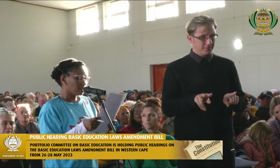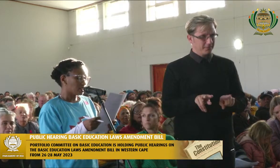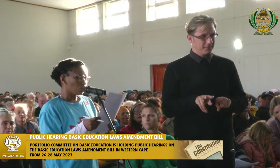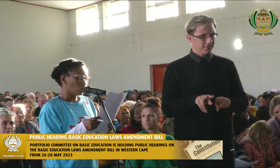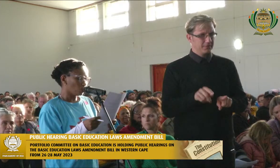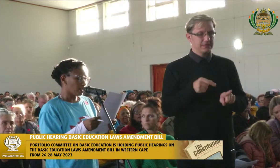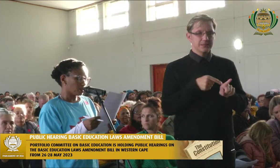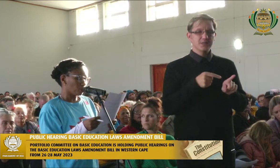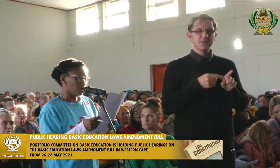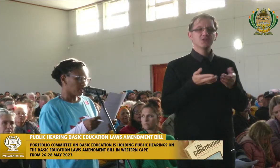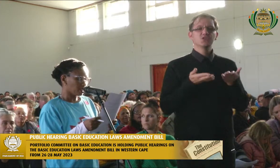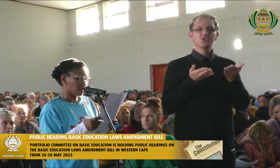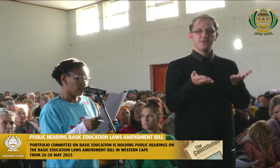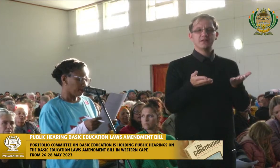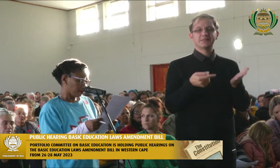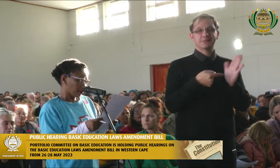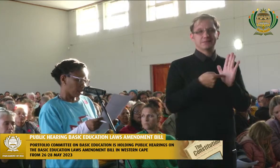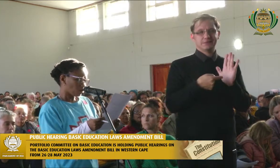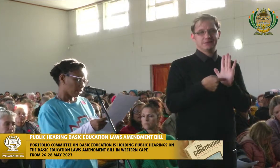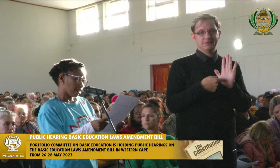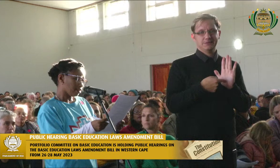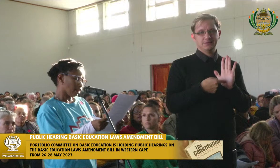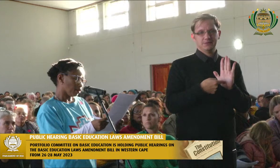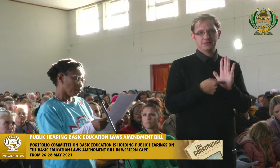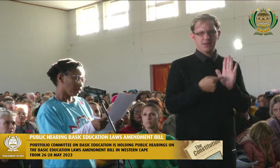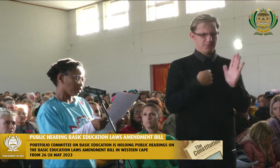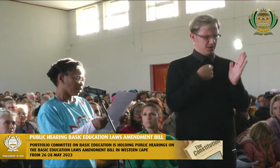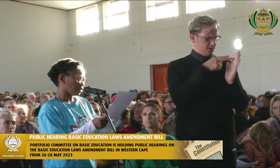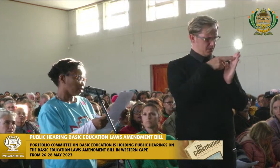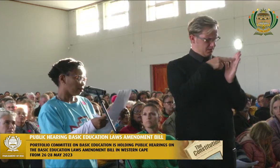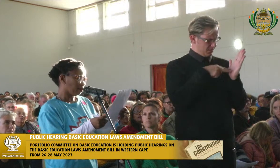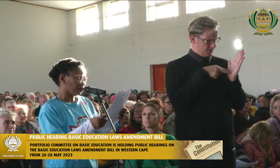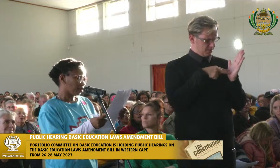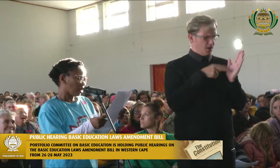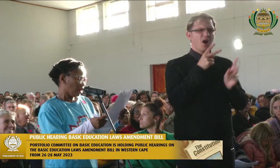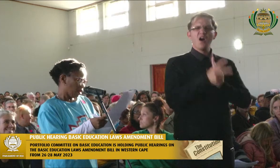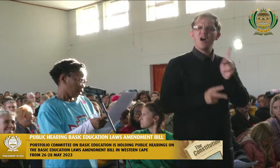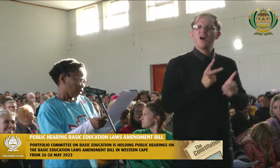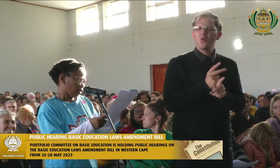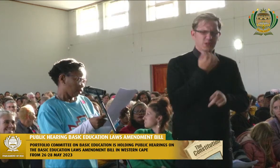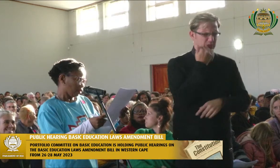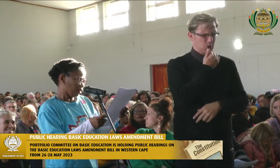These services include, as the policy say, I'm sorry, I think I'm repeating myself.